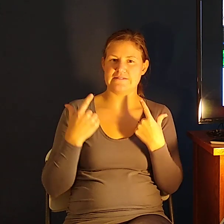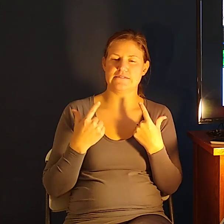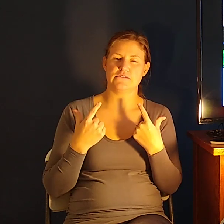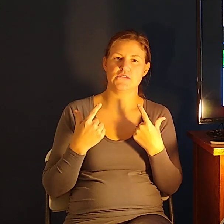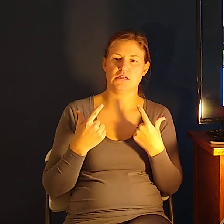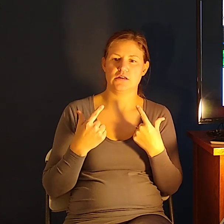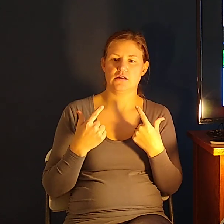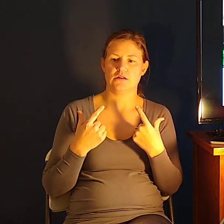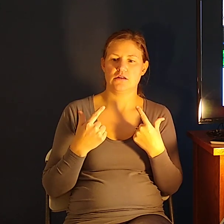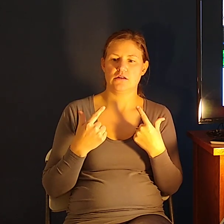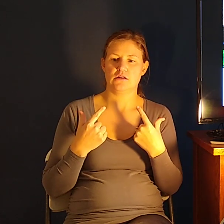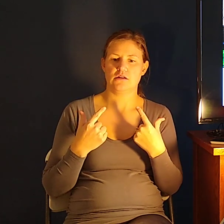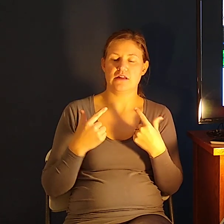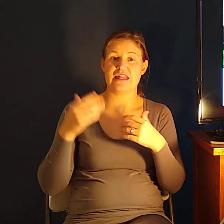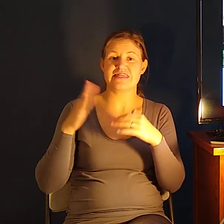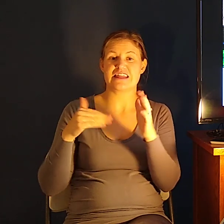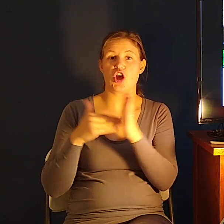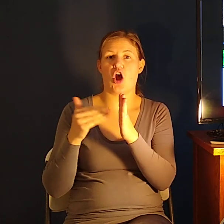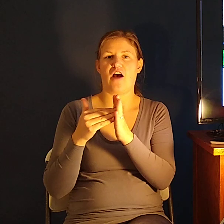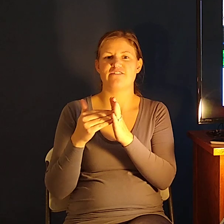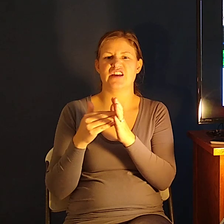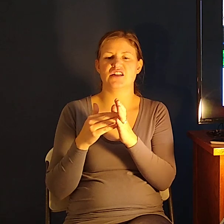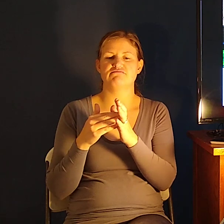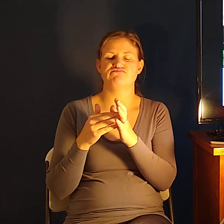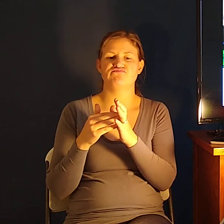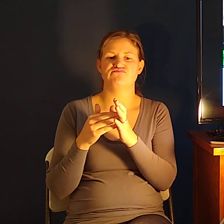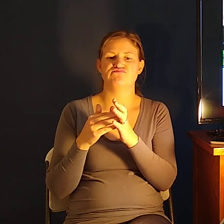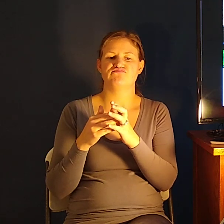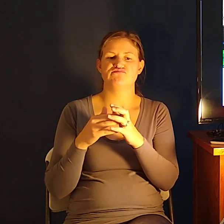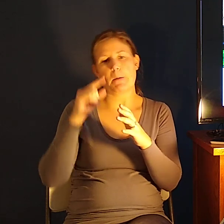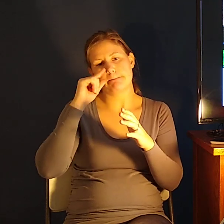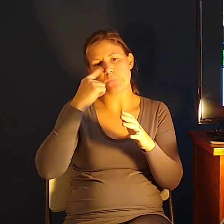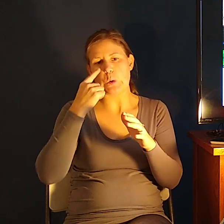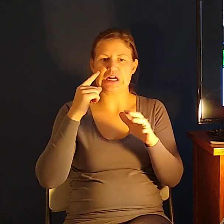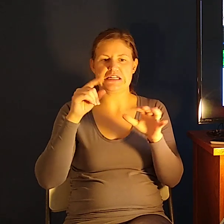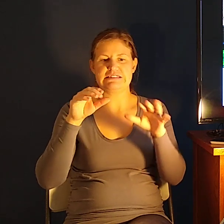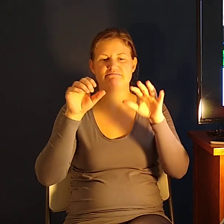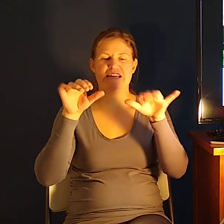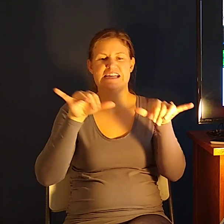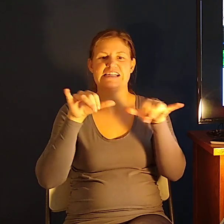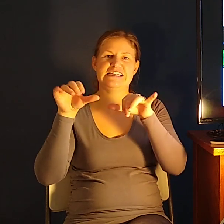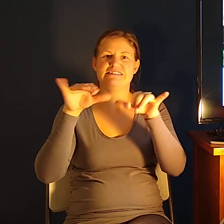than the often static symmetry of traditional American homes.